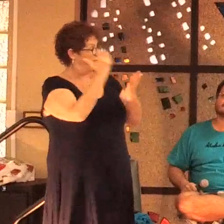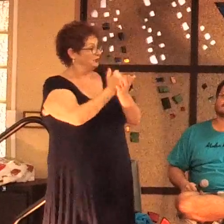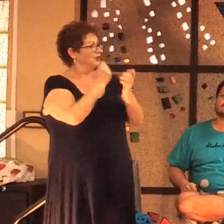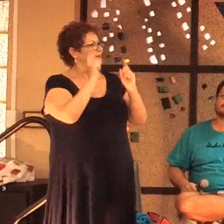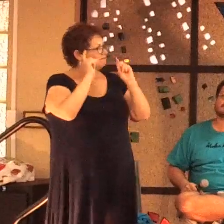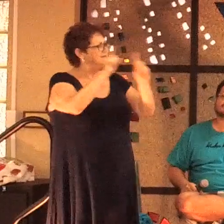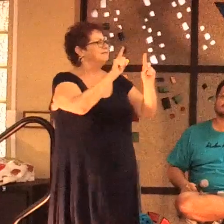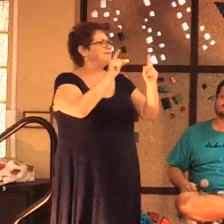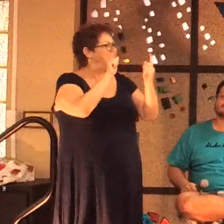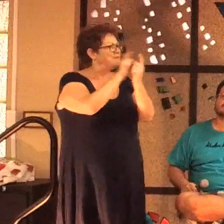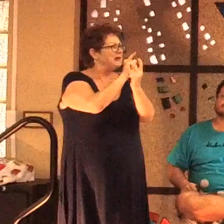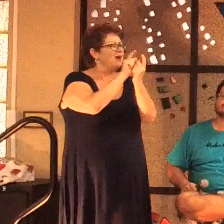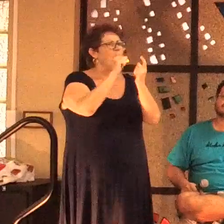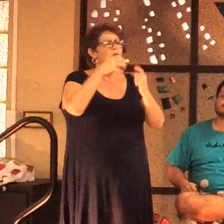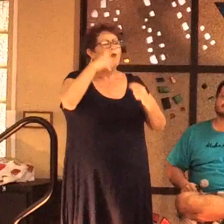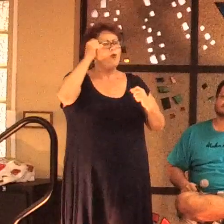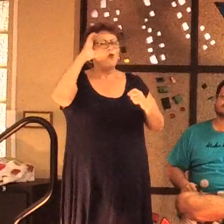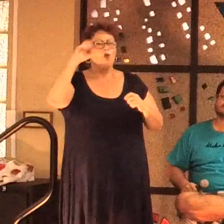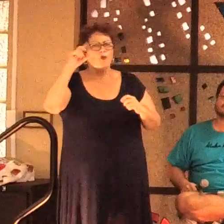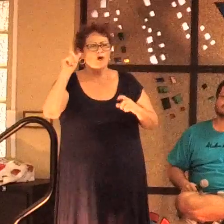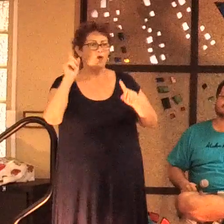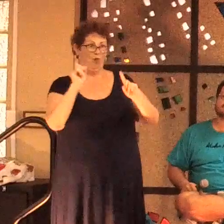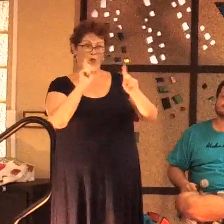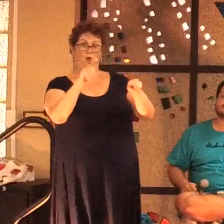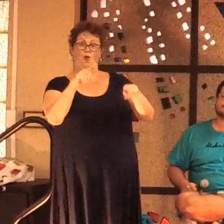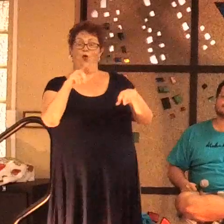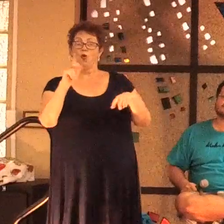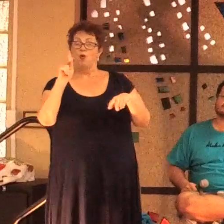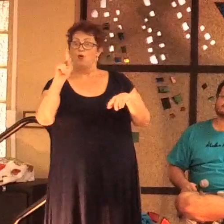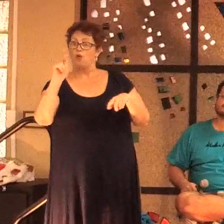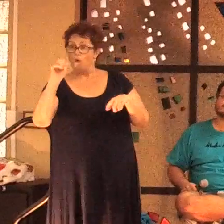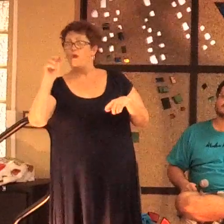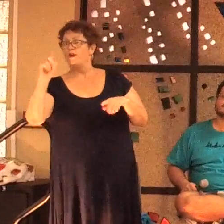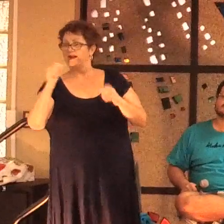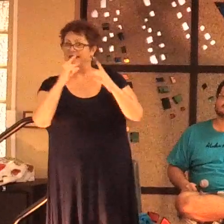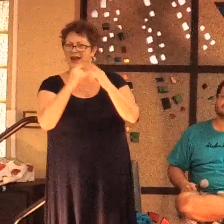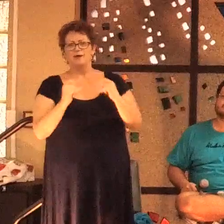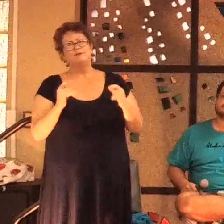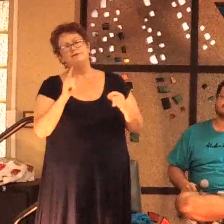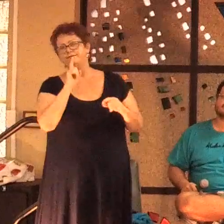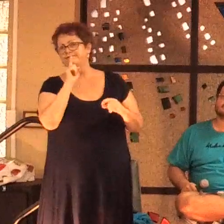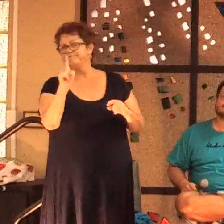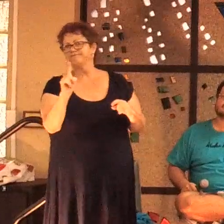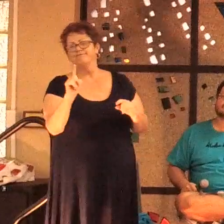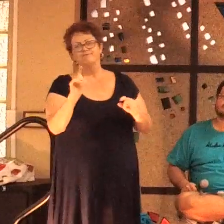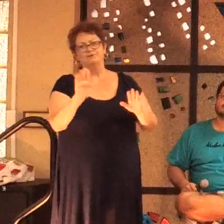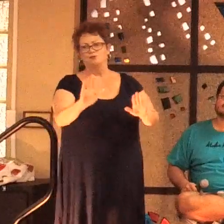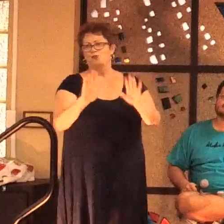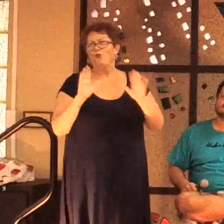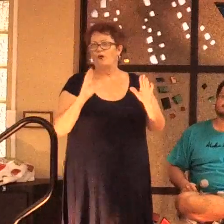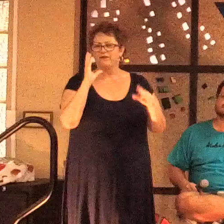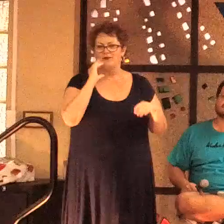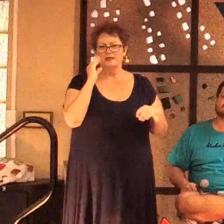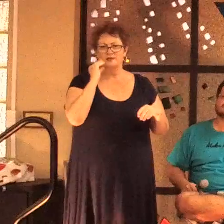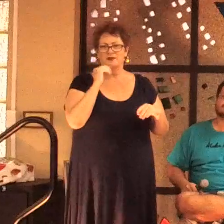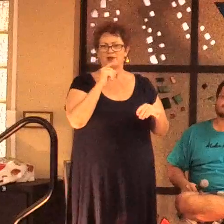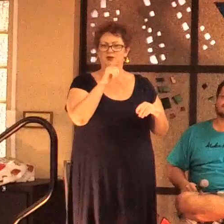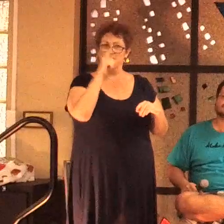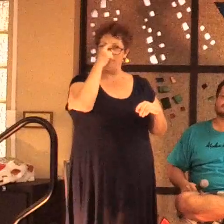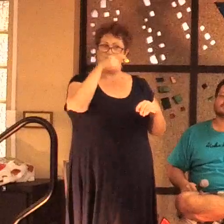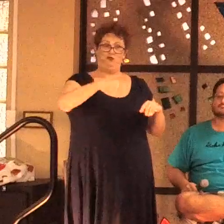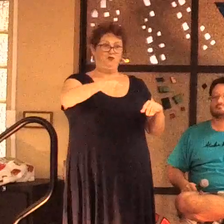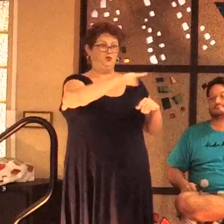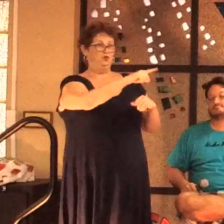that. And if you continue to meet, you know, older CODAs, or you go to another K CODA camp, I think